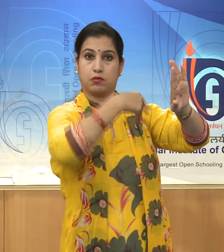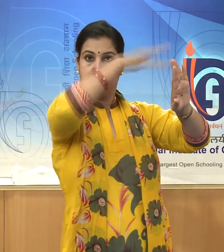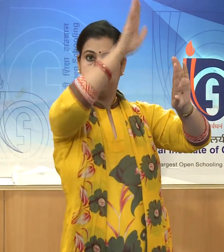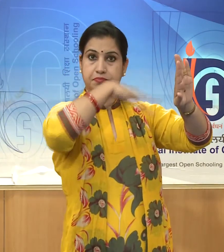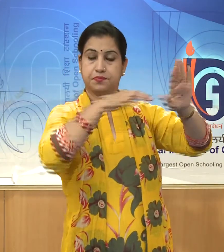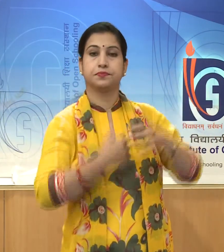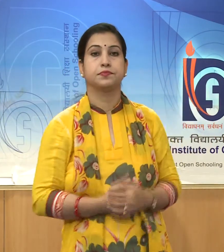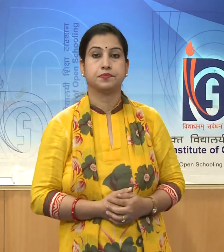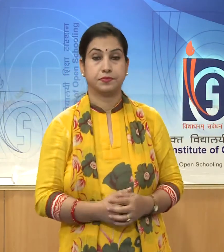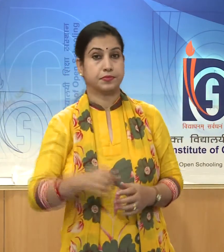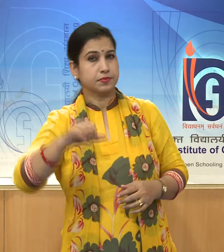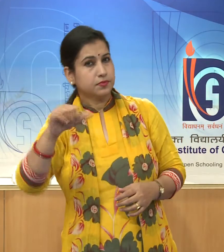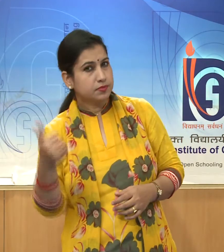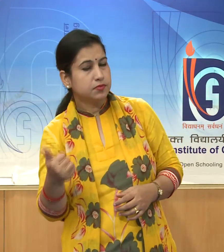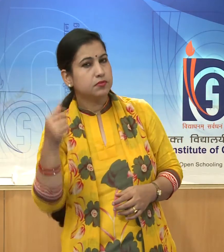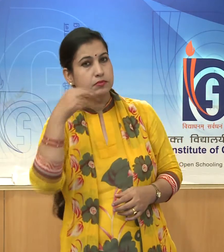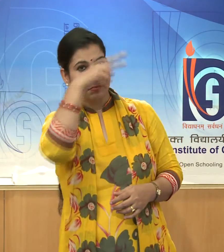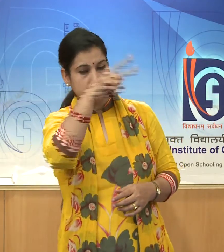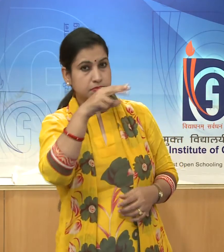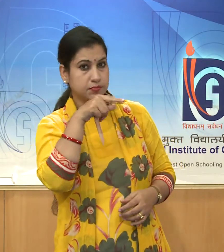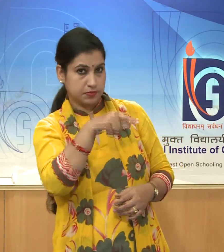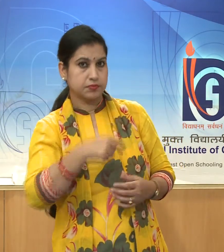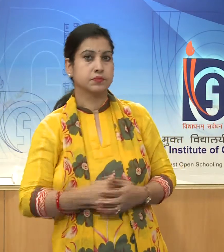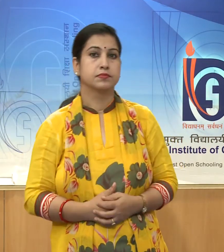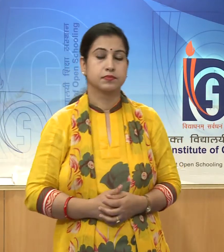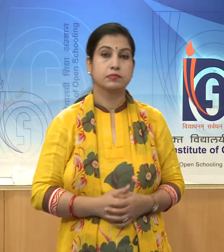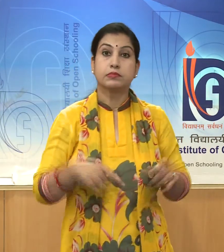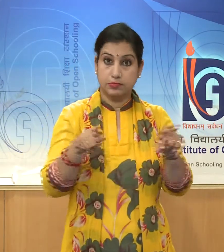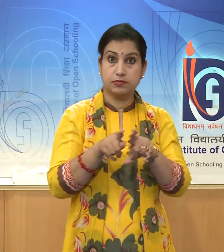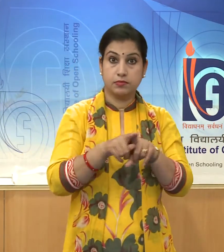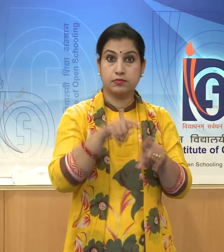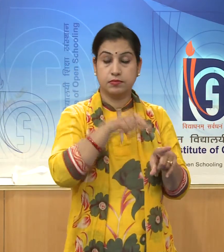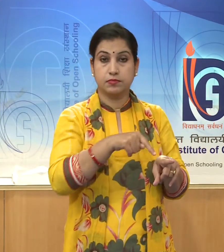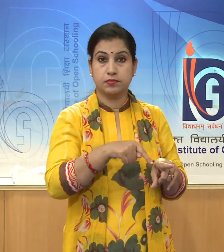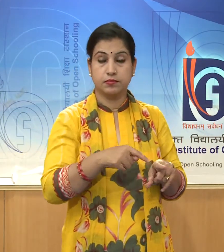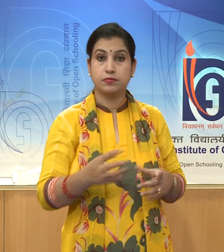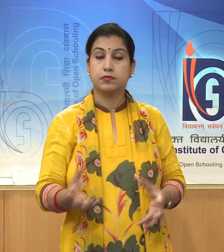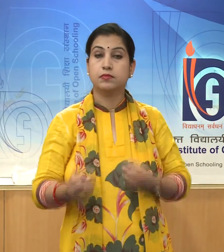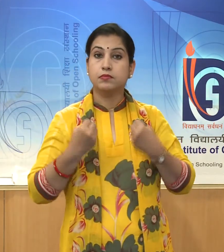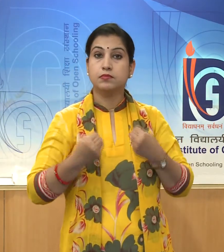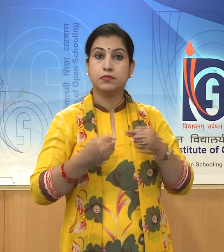Other than painting, Degas also took up sculpture